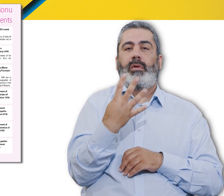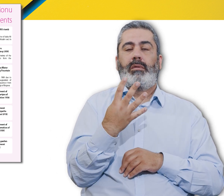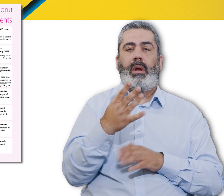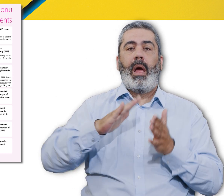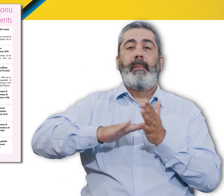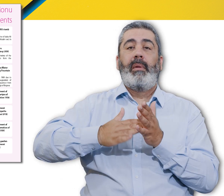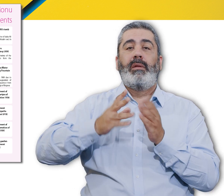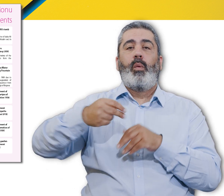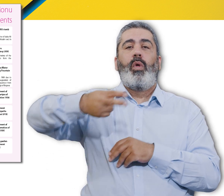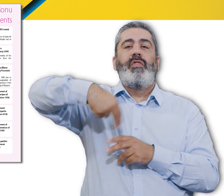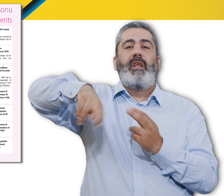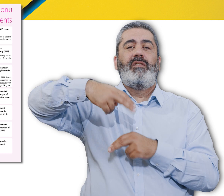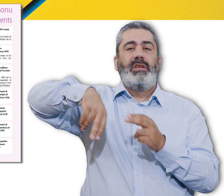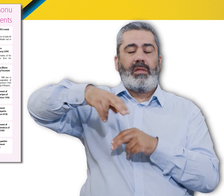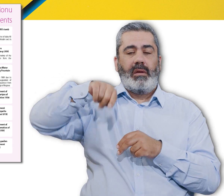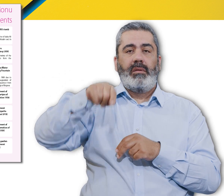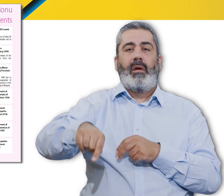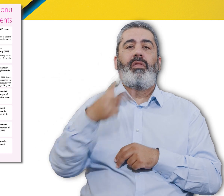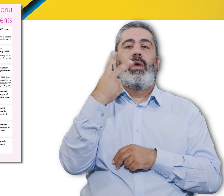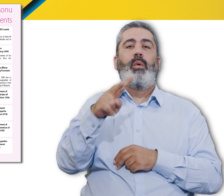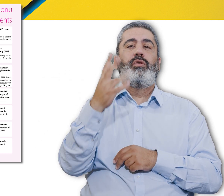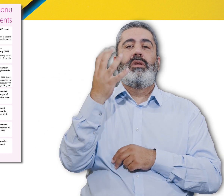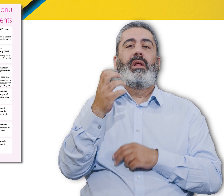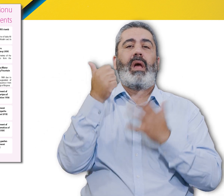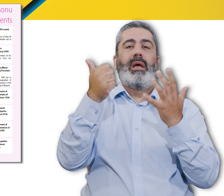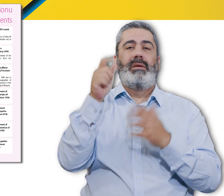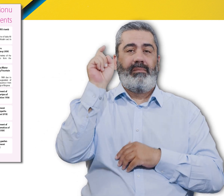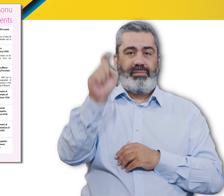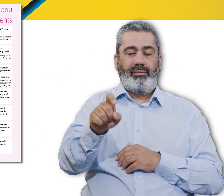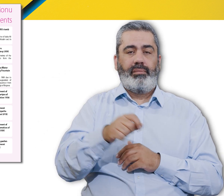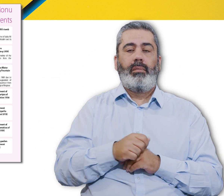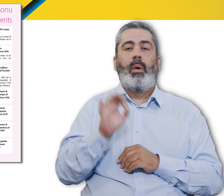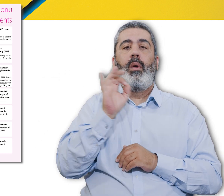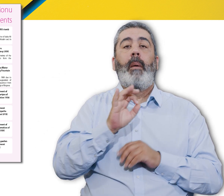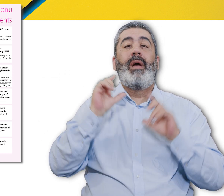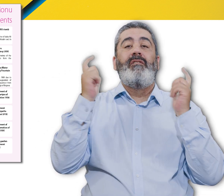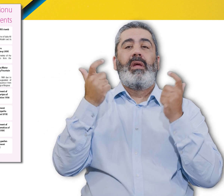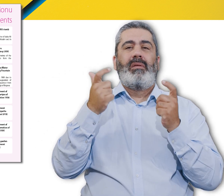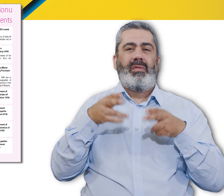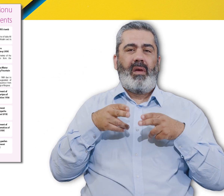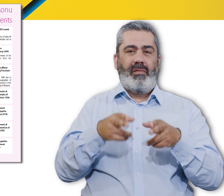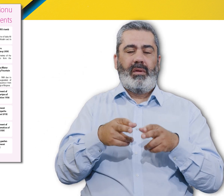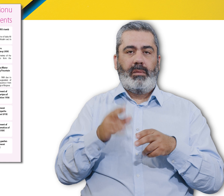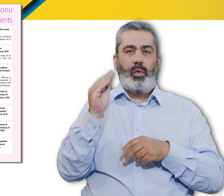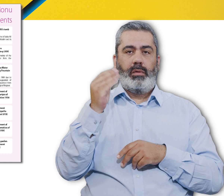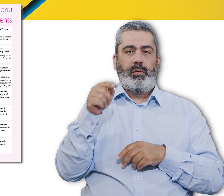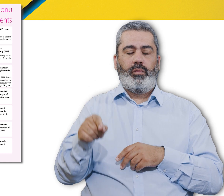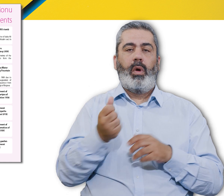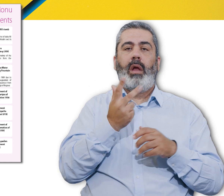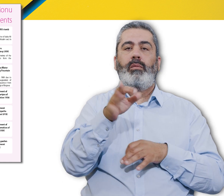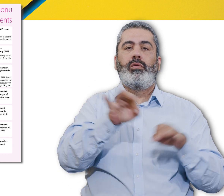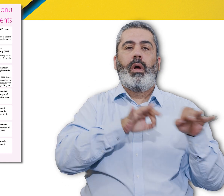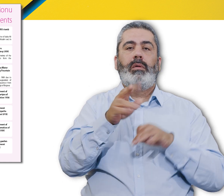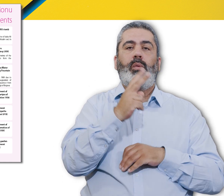Palace. 26 on the map number 245. You can get into the palace through the old gate, which is well preserved